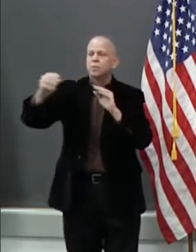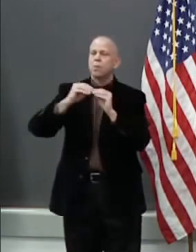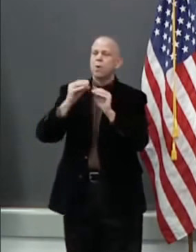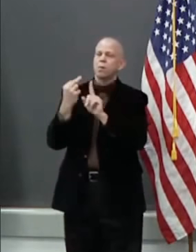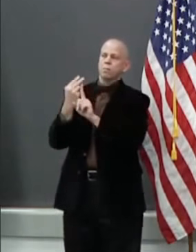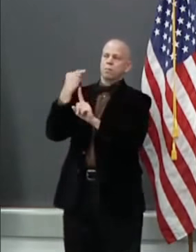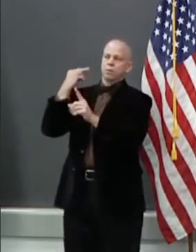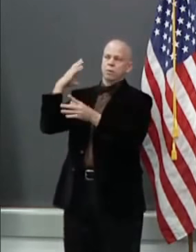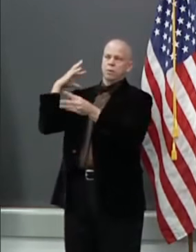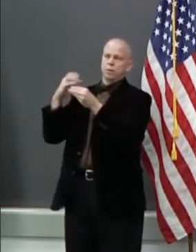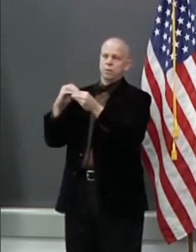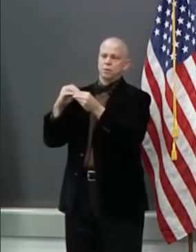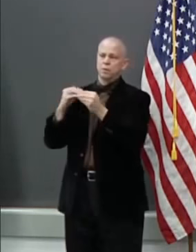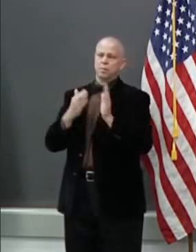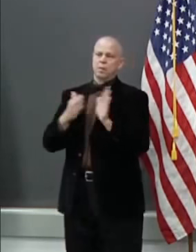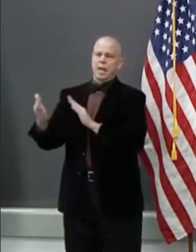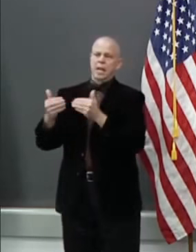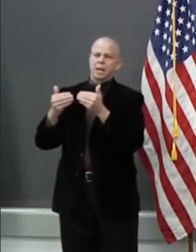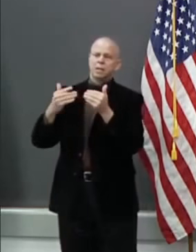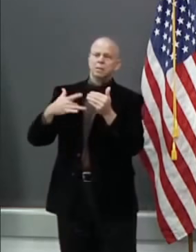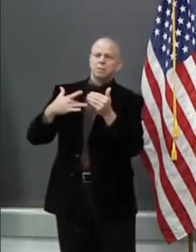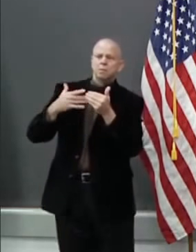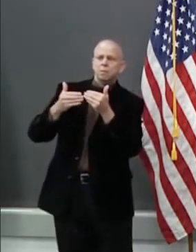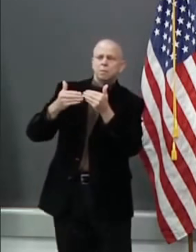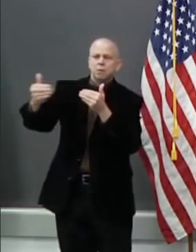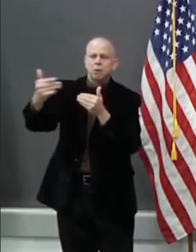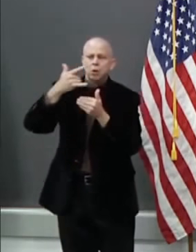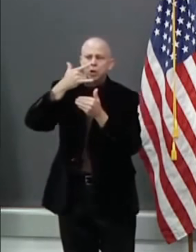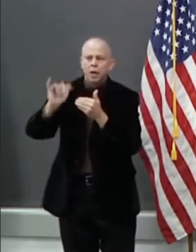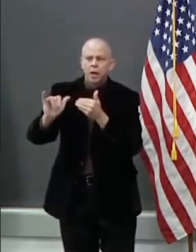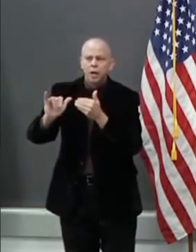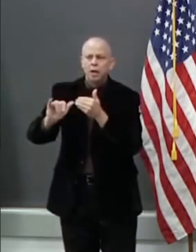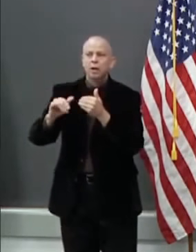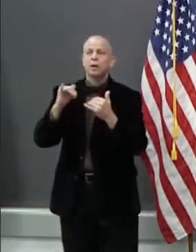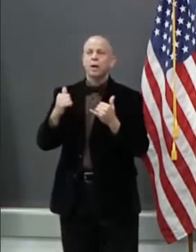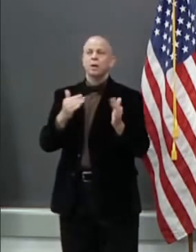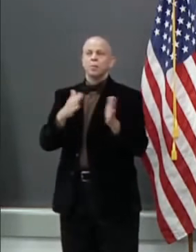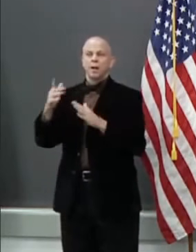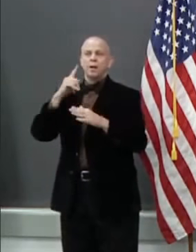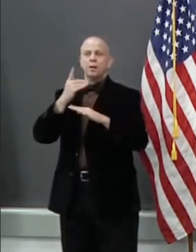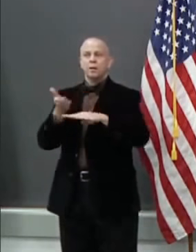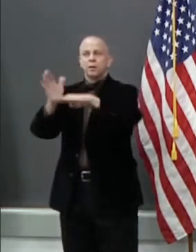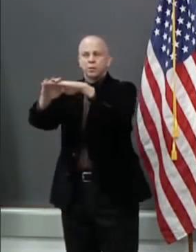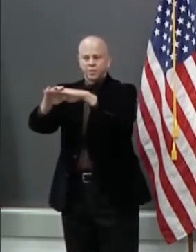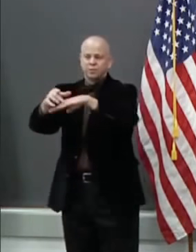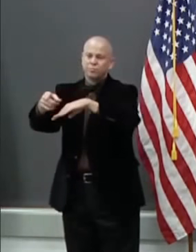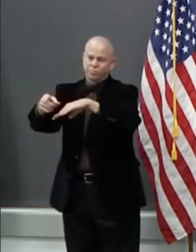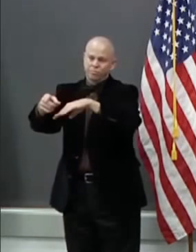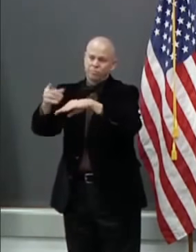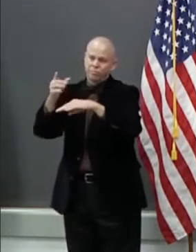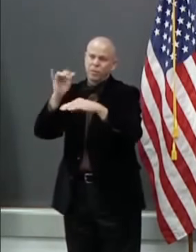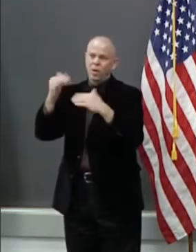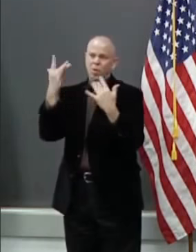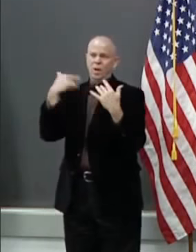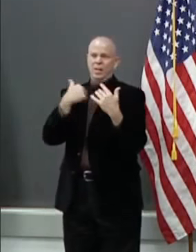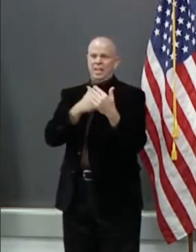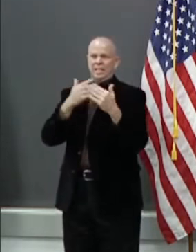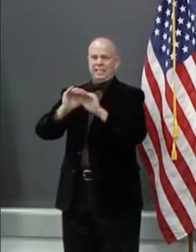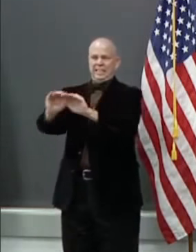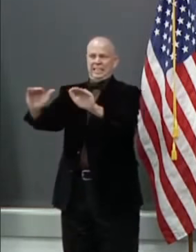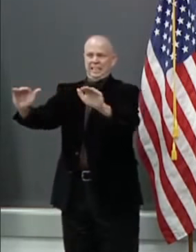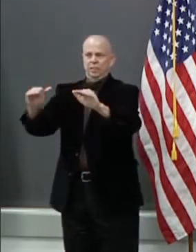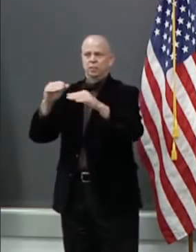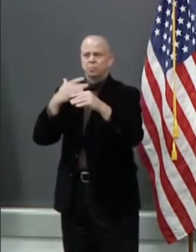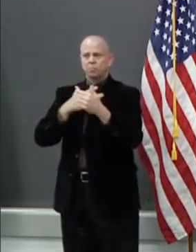scenarios. And in this case, we are planning for cases to continue to increase, and that's why we're asking everyone to take these actions so we can